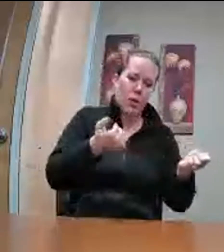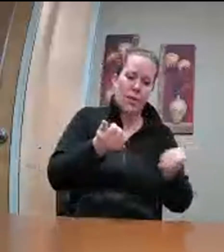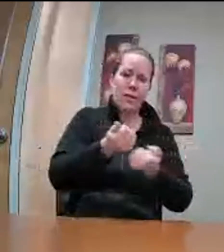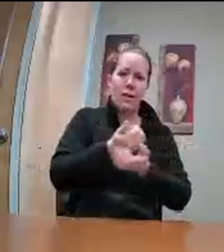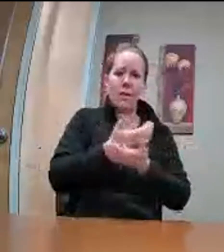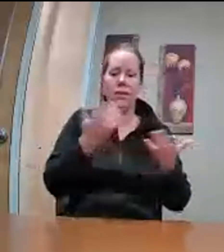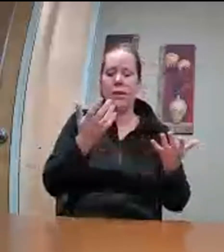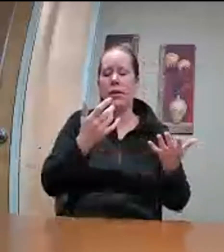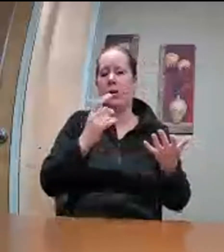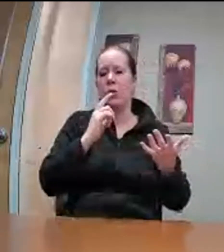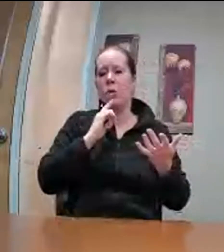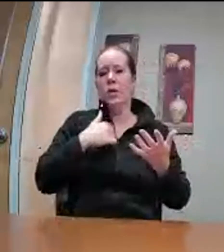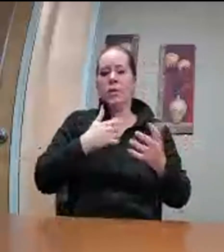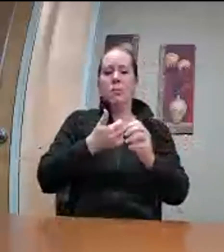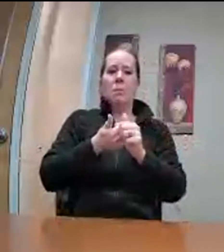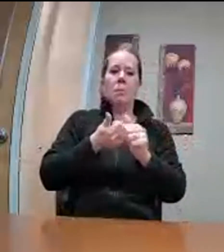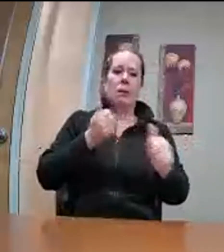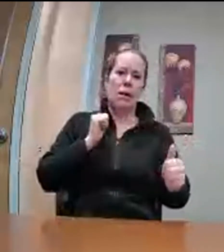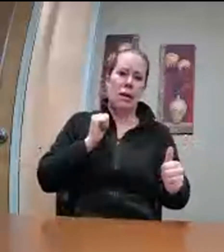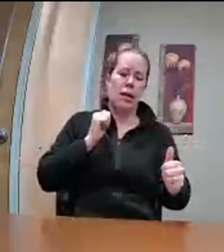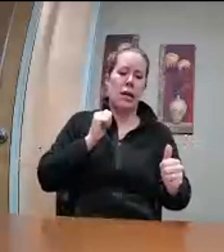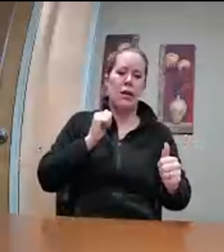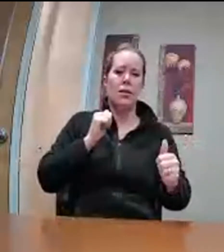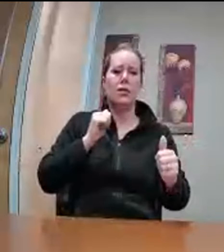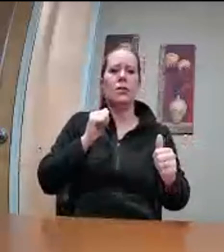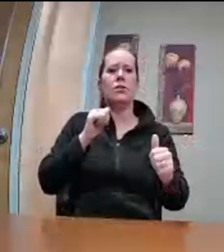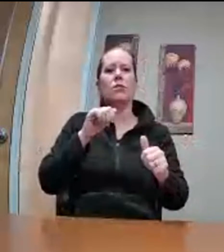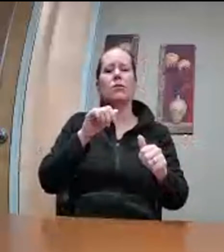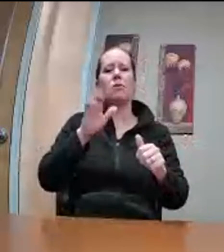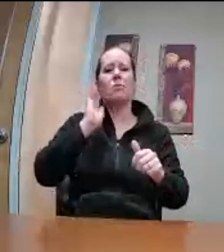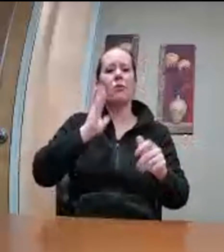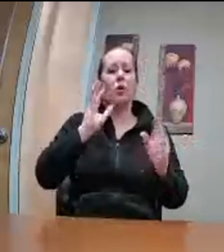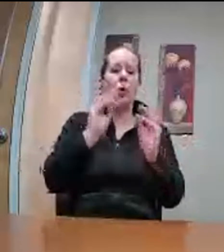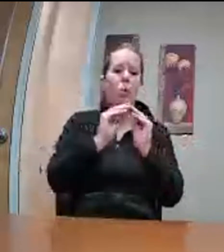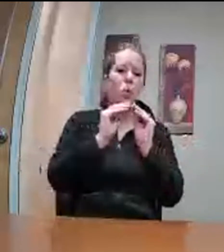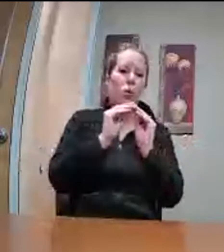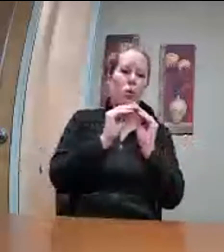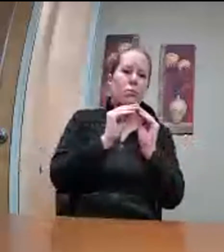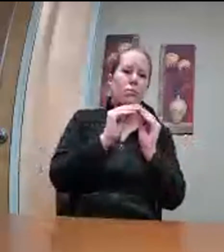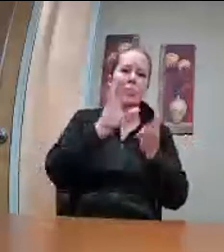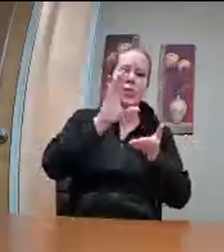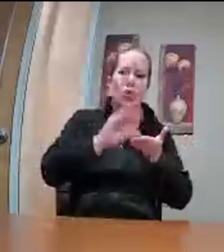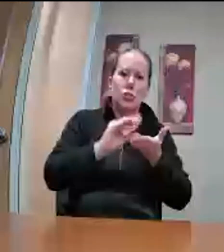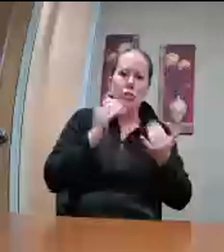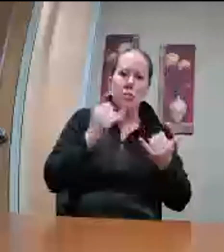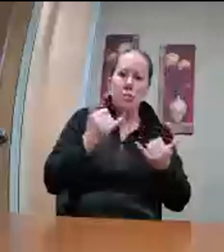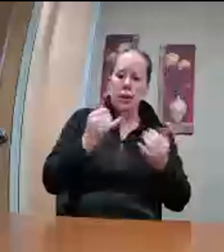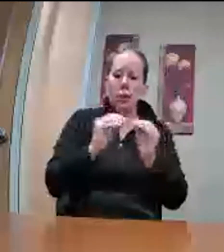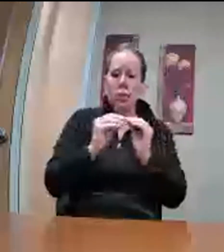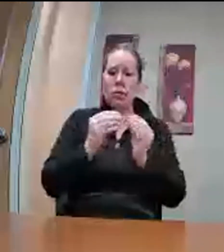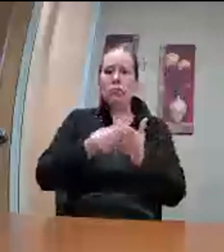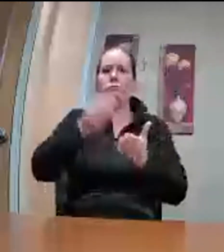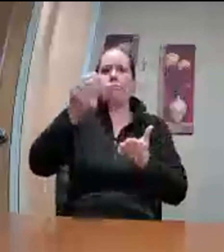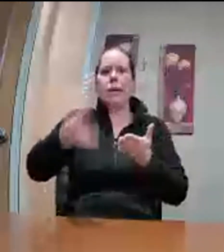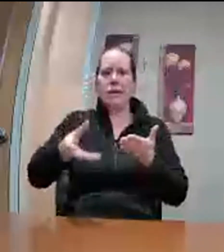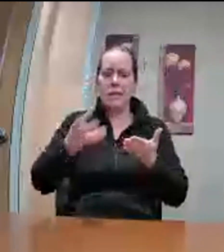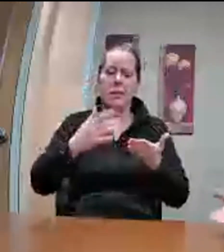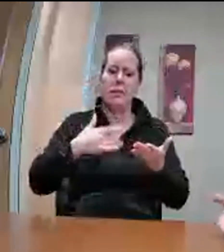need could be on back order. It's more expensive than it used to be. So everything